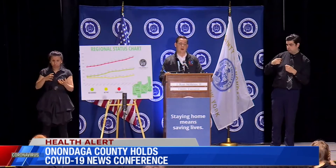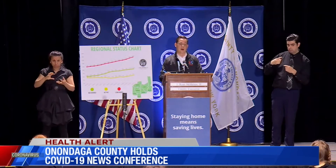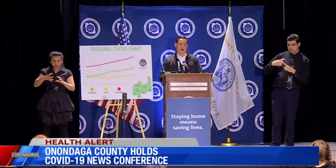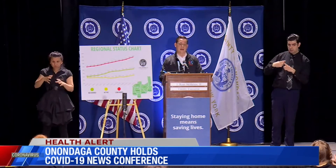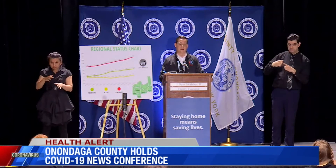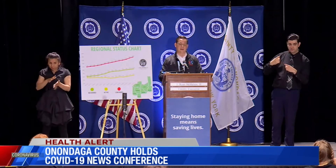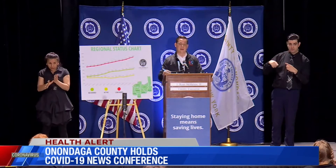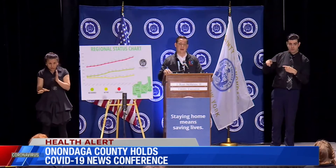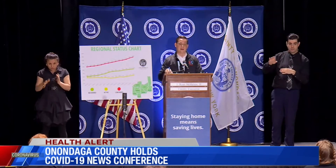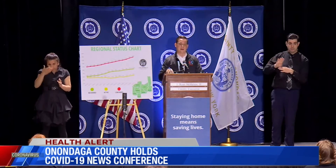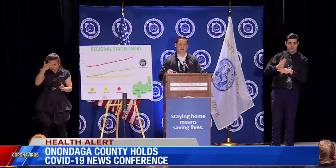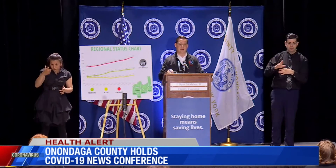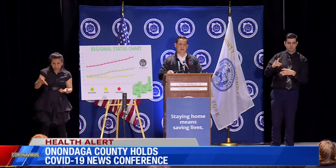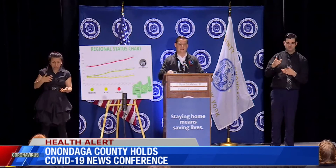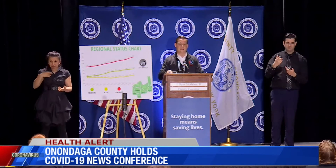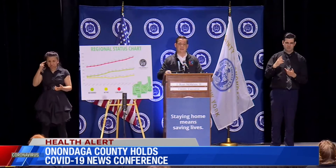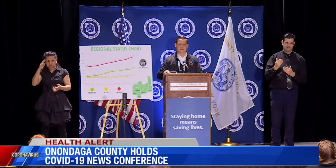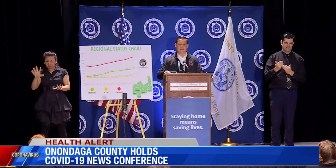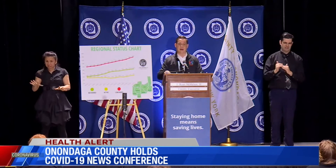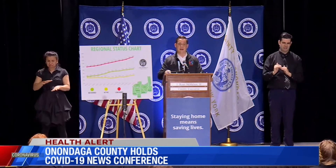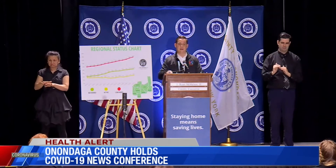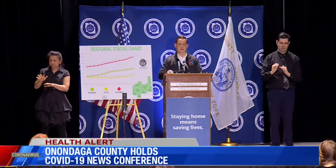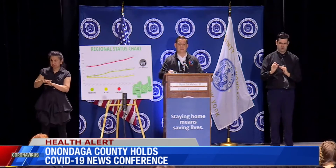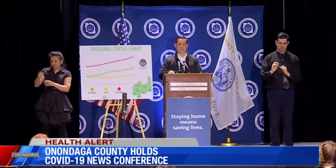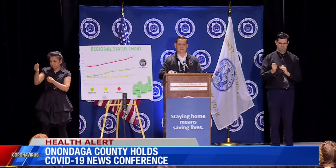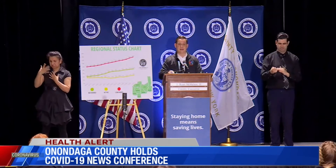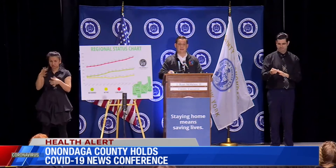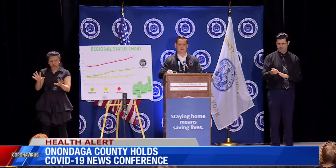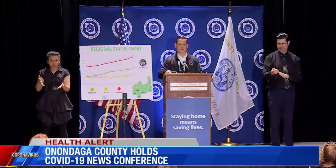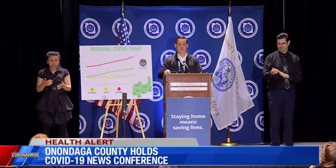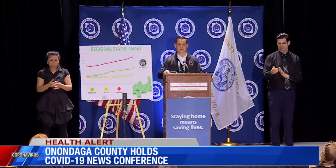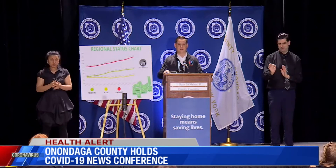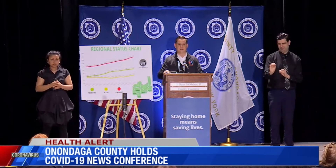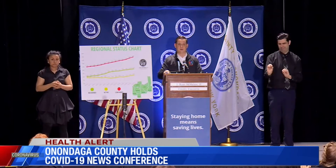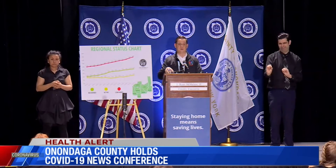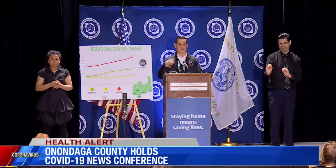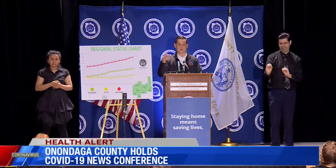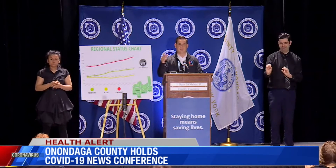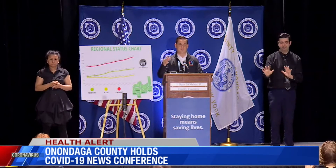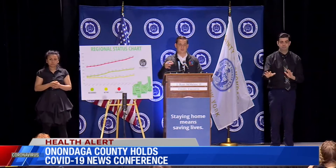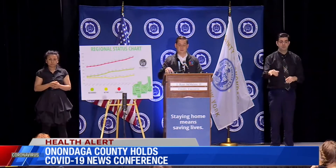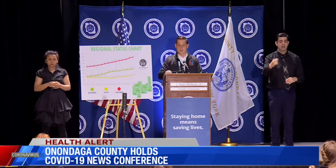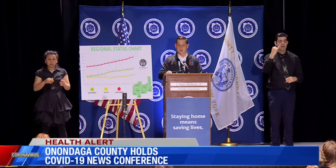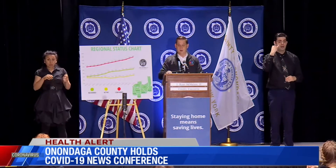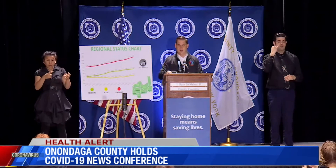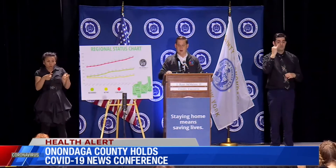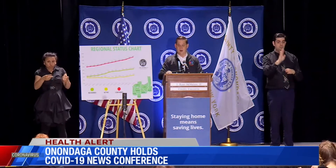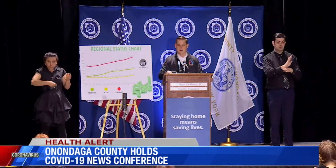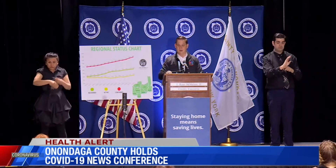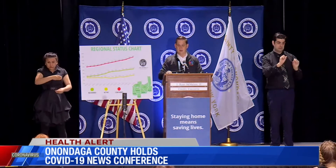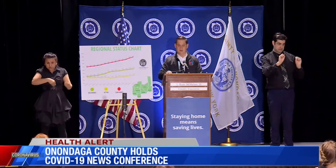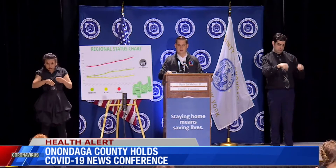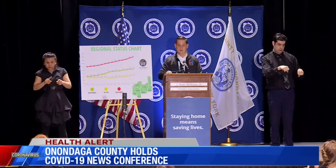So I think and that's the key, any business that can social distance or physical distance,